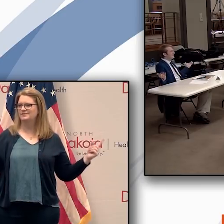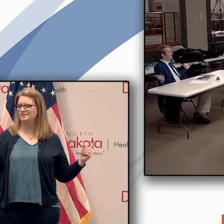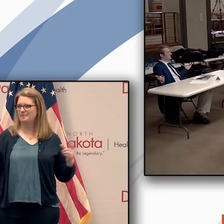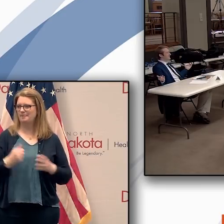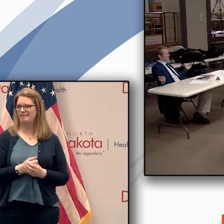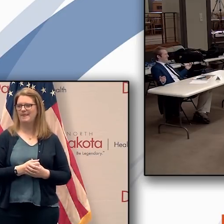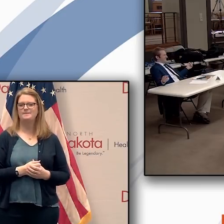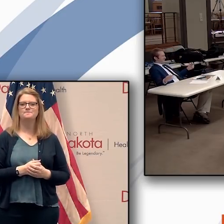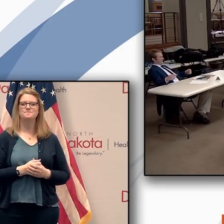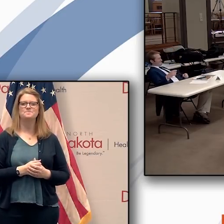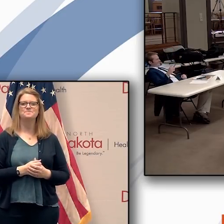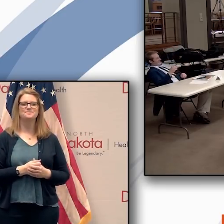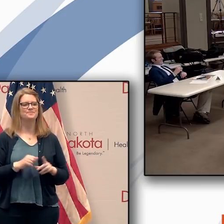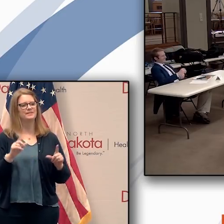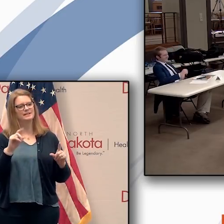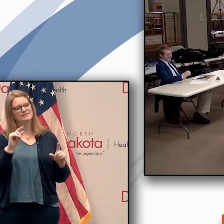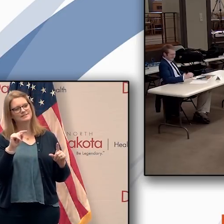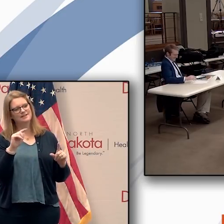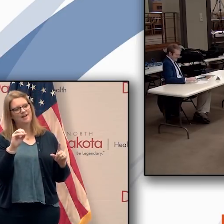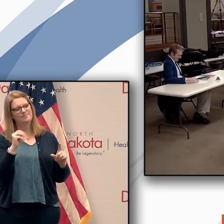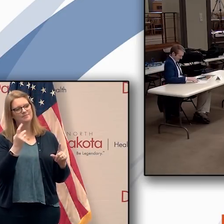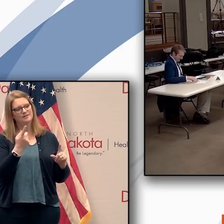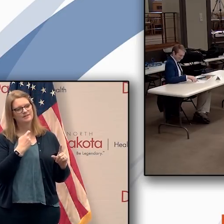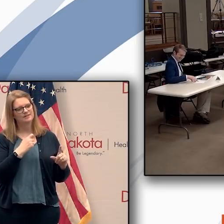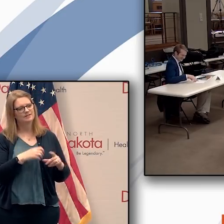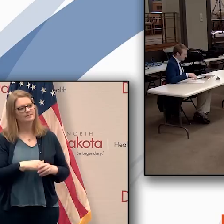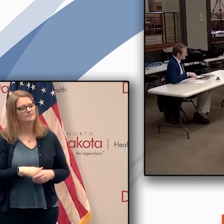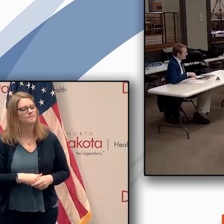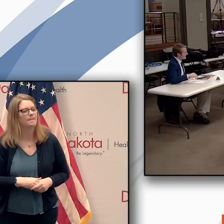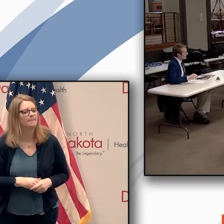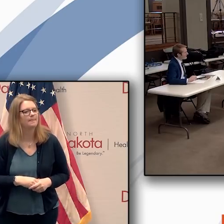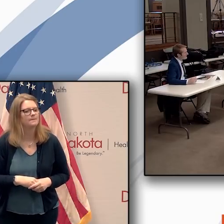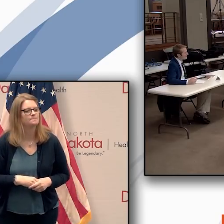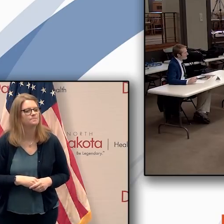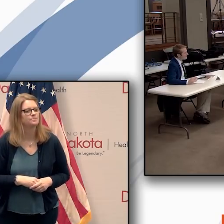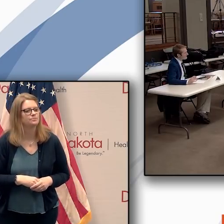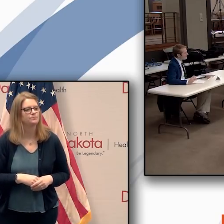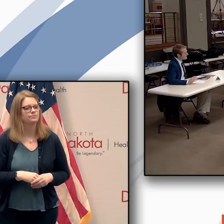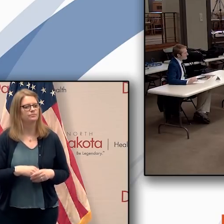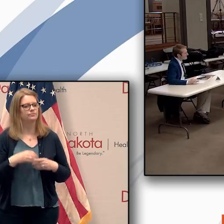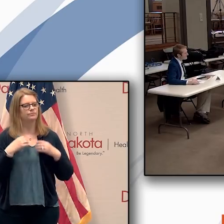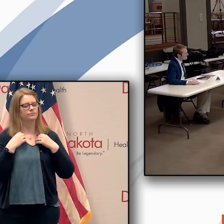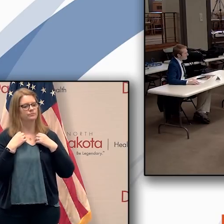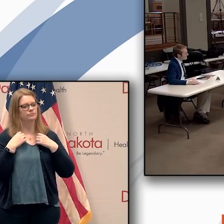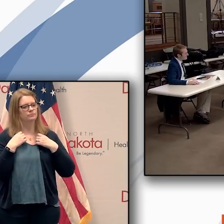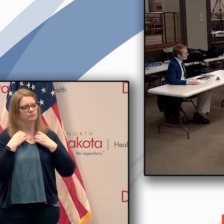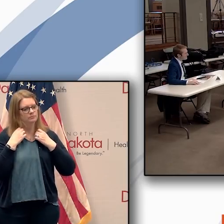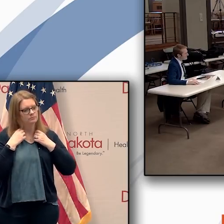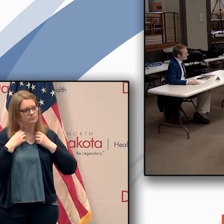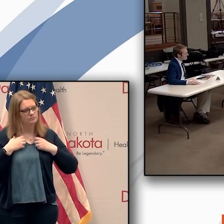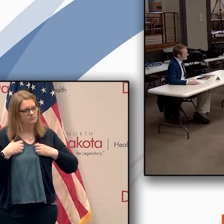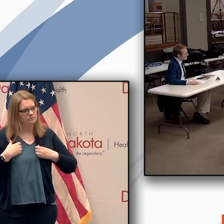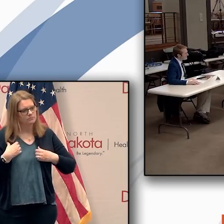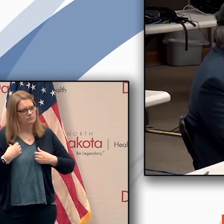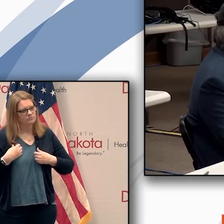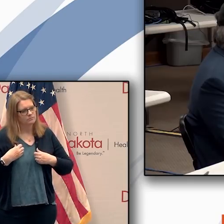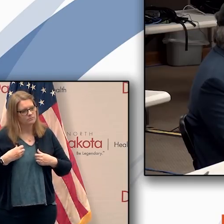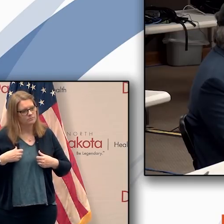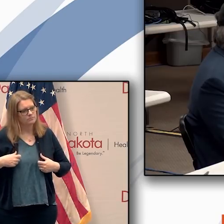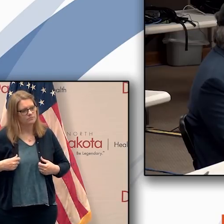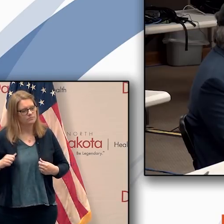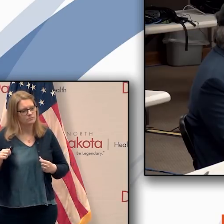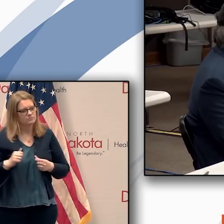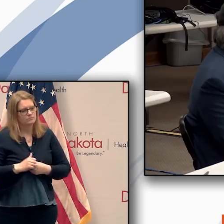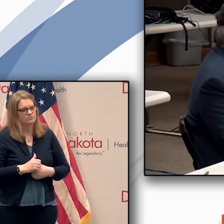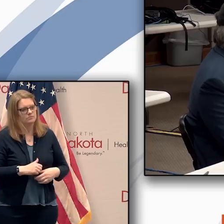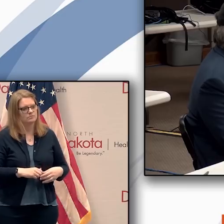they are. Okay. Tom, fire away. Try to get a glimpse into how you are thinking about these things. We know